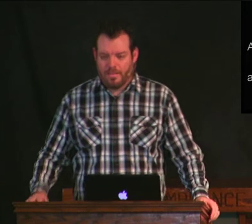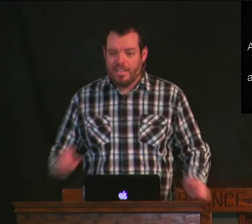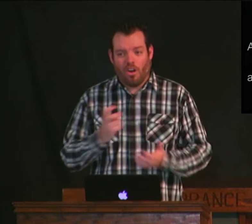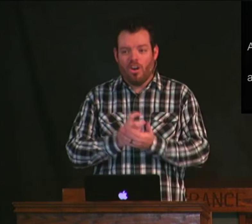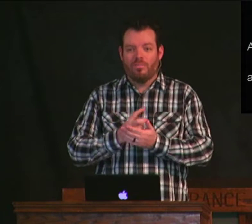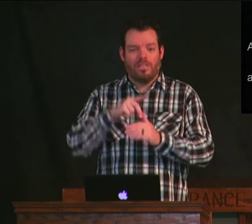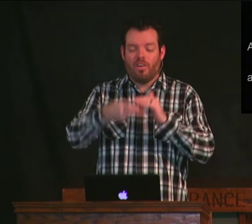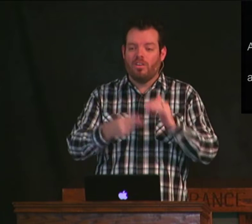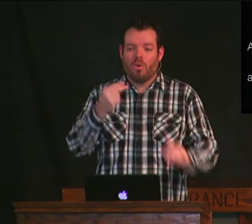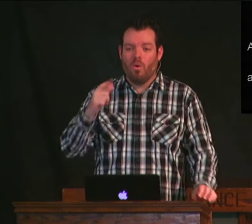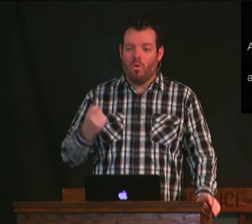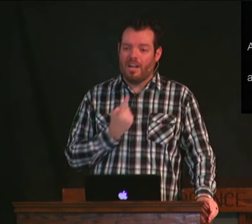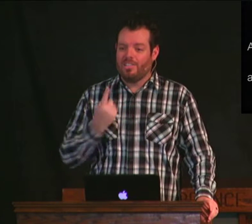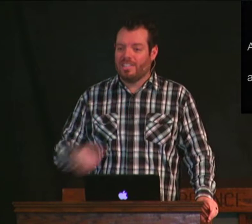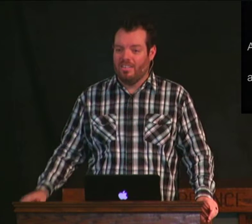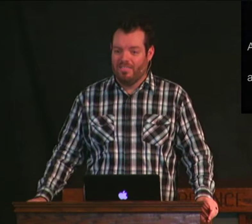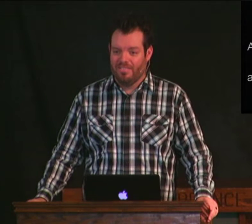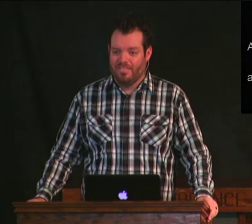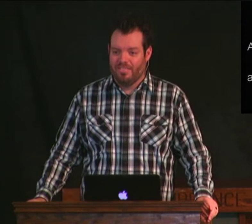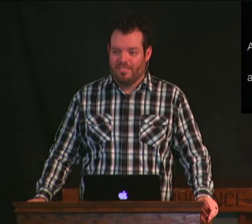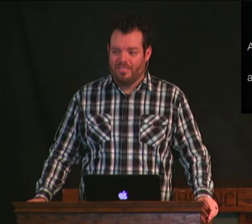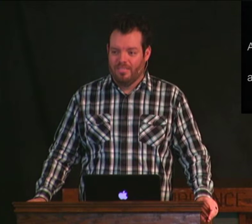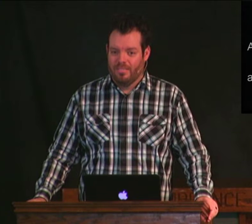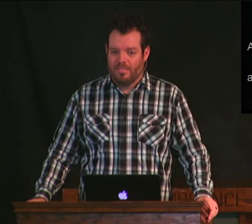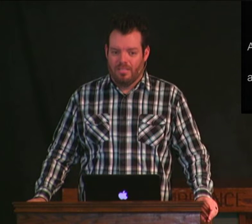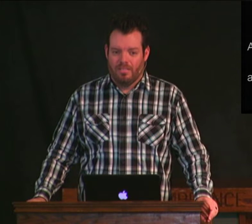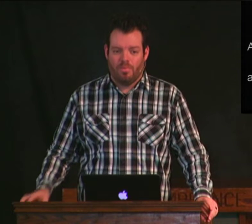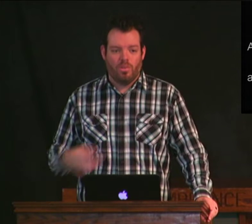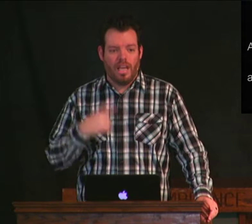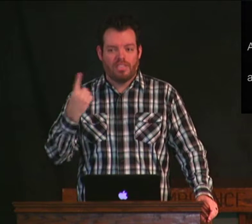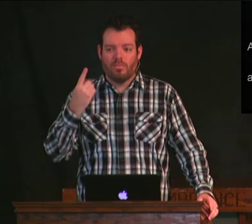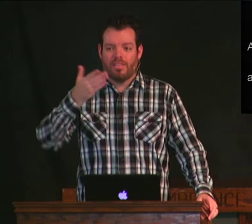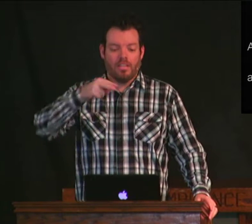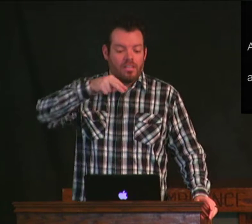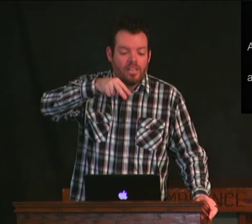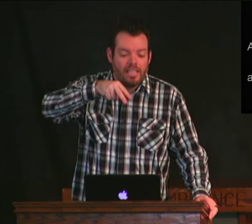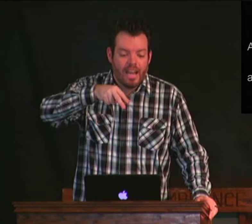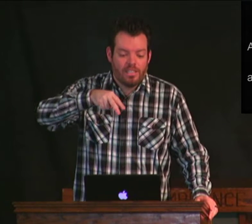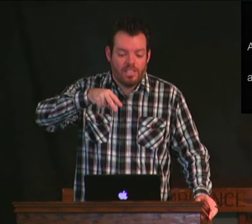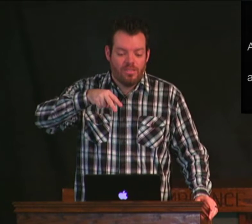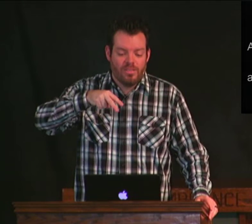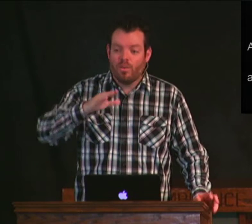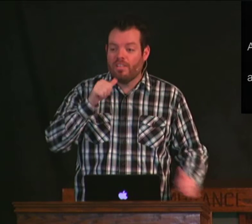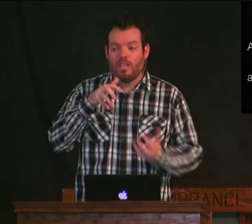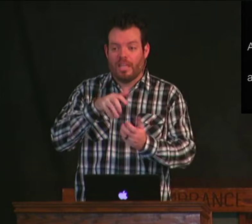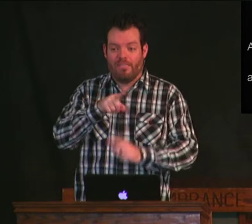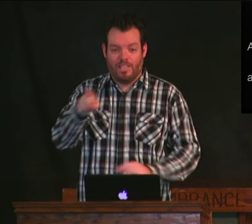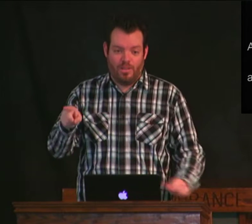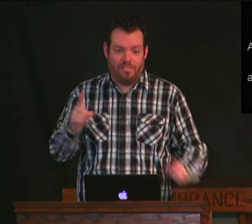It's hard when you fall in a hole by yourself. But when you have someone there looking down at you, hopefully they don't laugh at you at